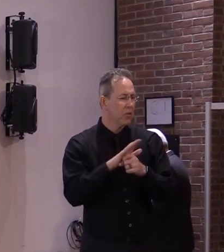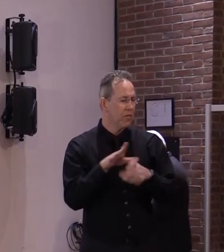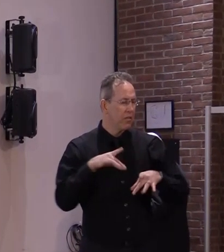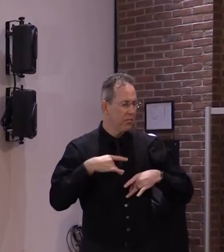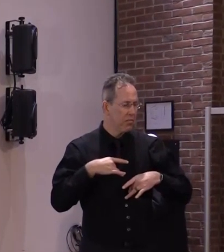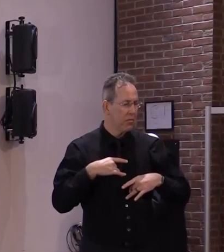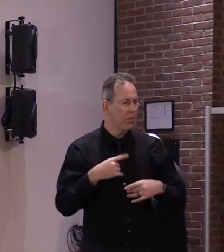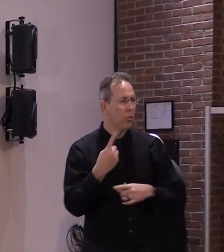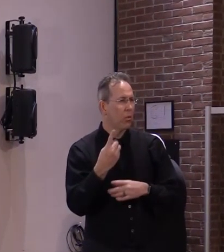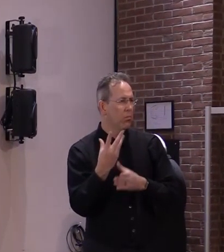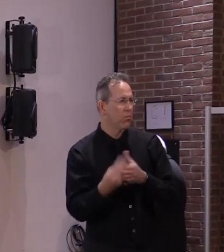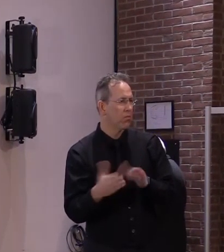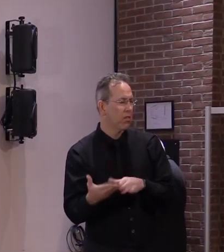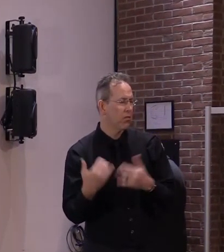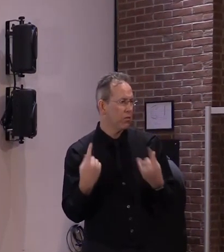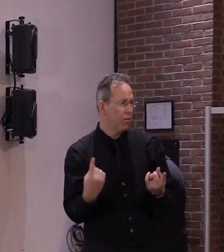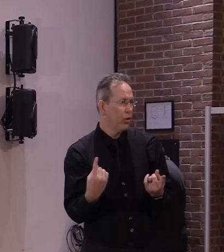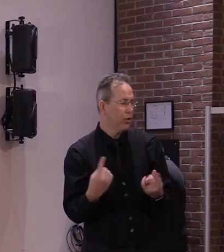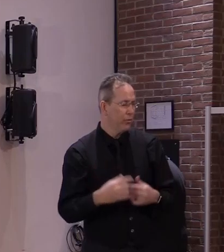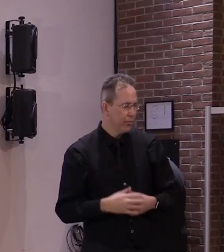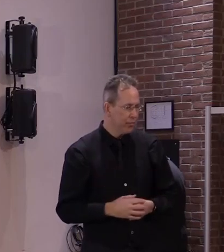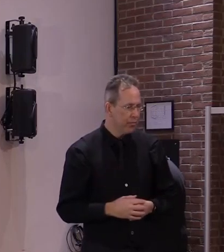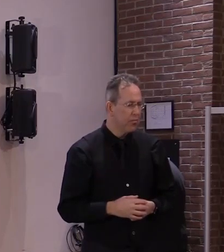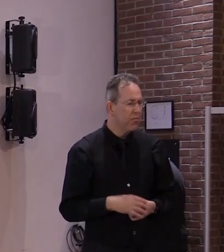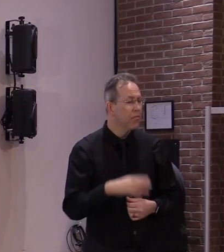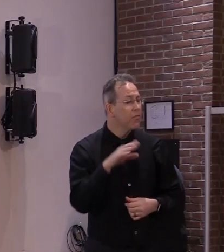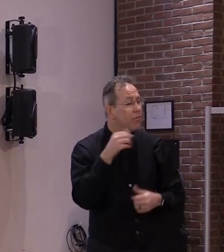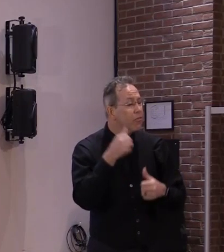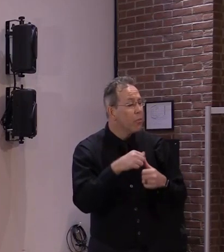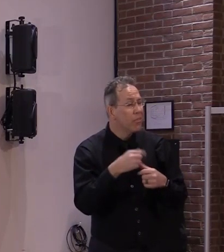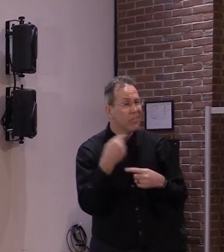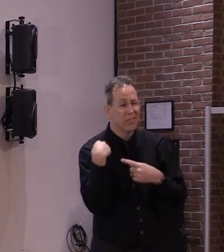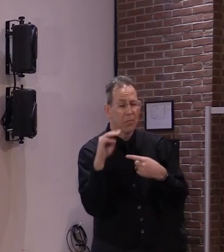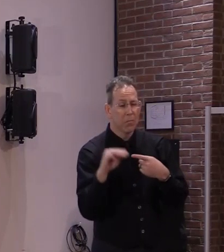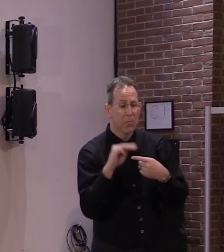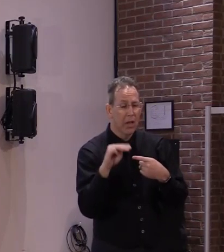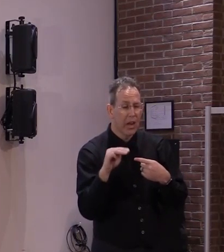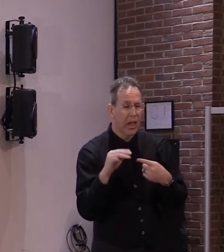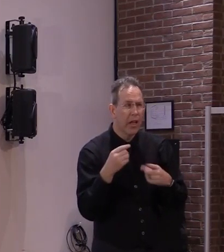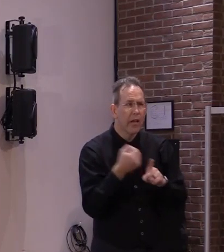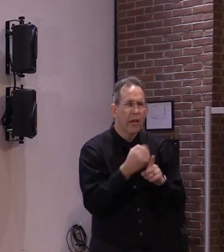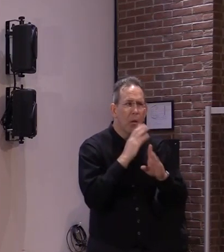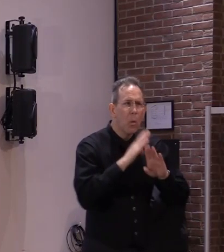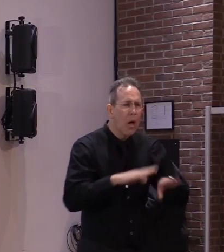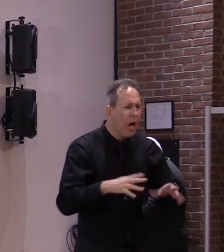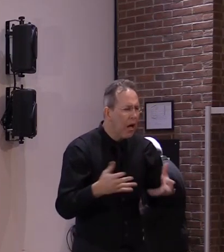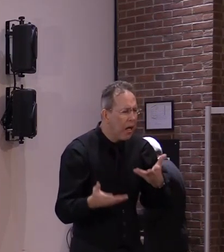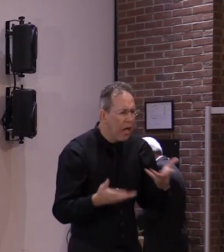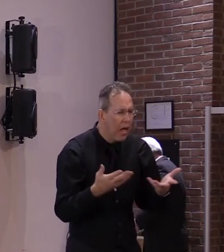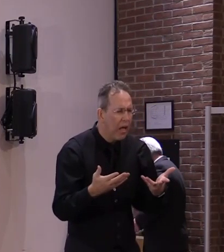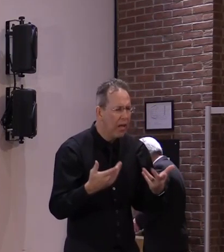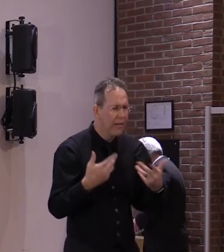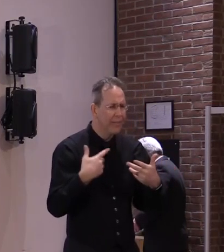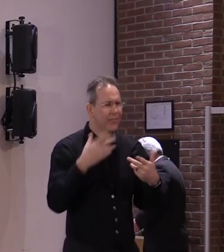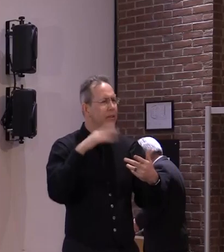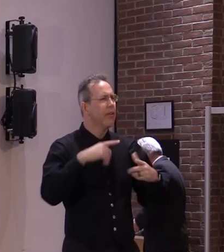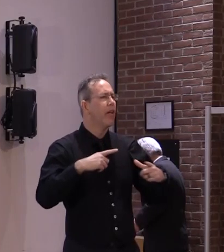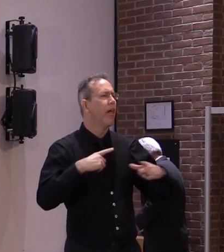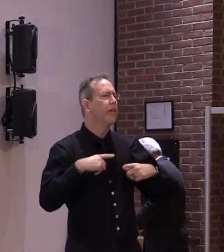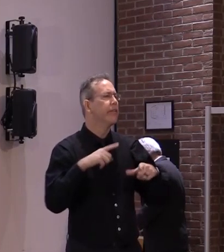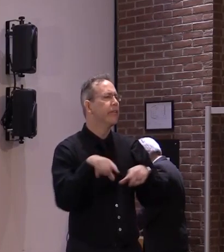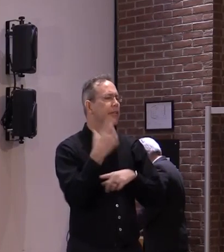fairly low day, especially Mondays that are a holiday, but we'll accept that good news. We continue to report a